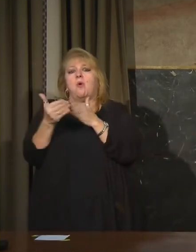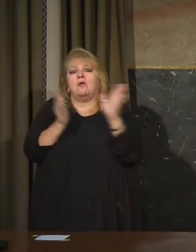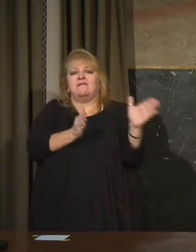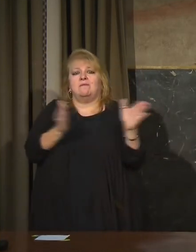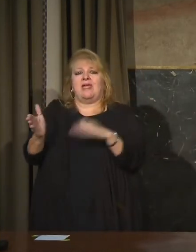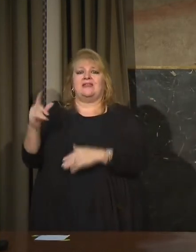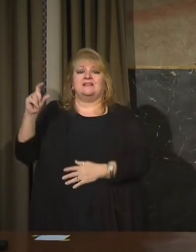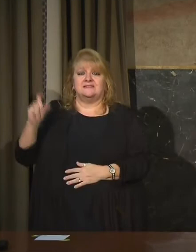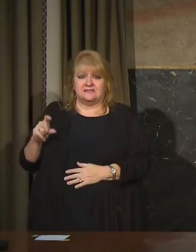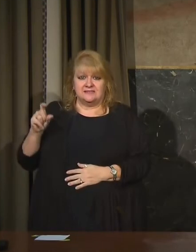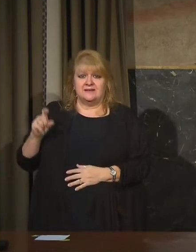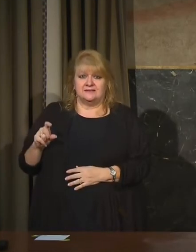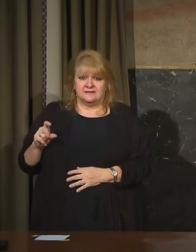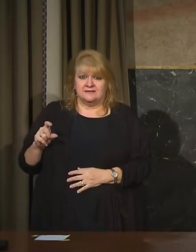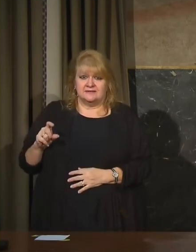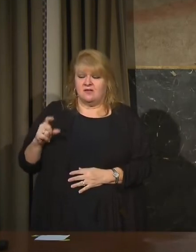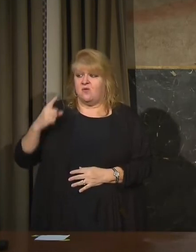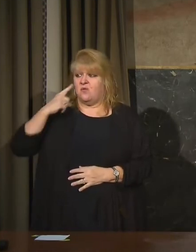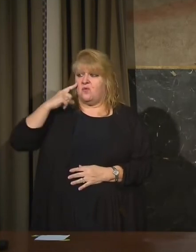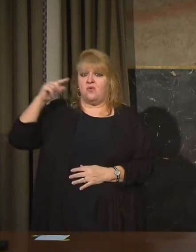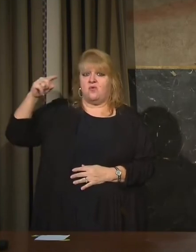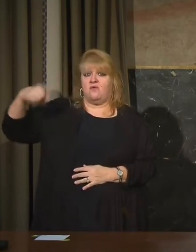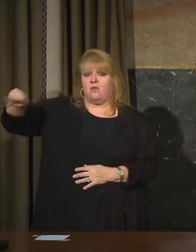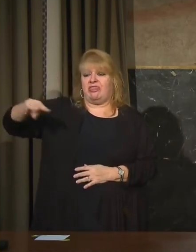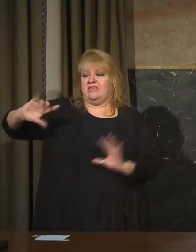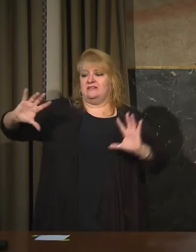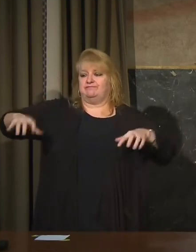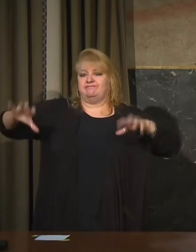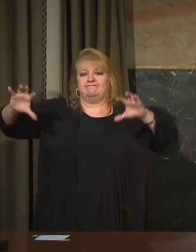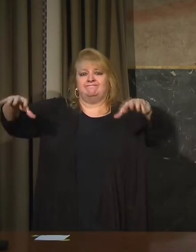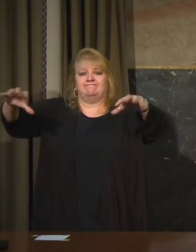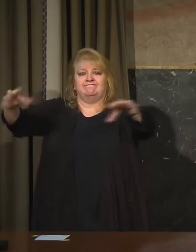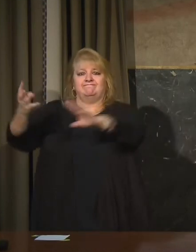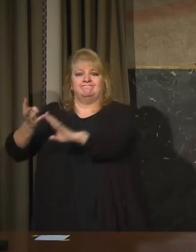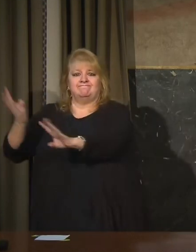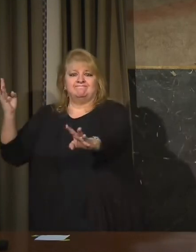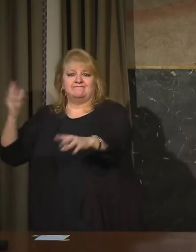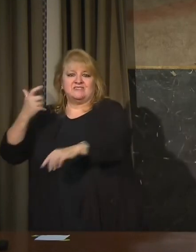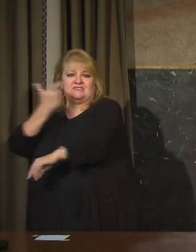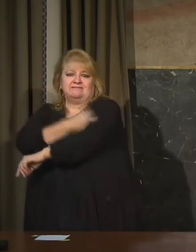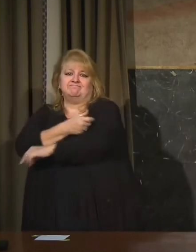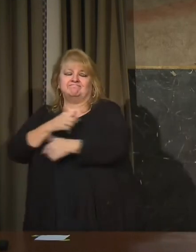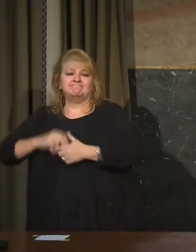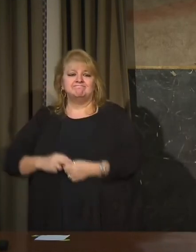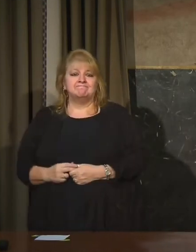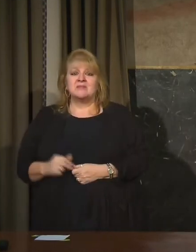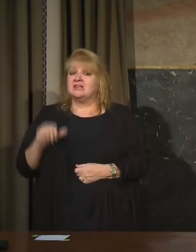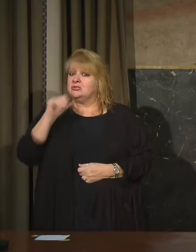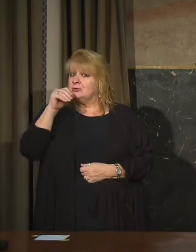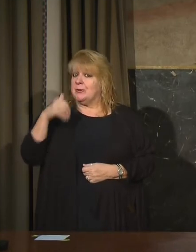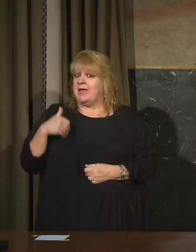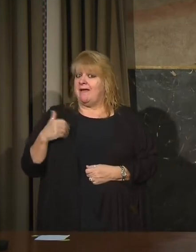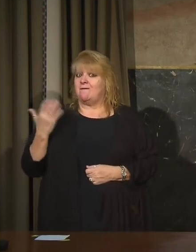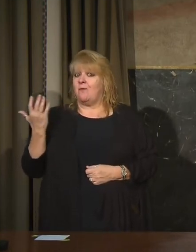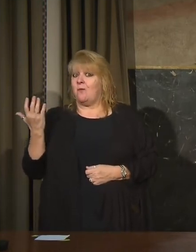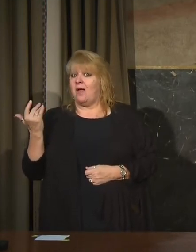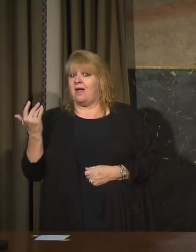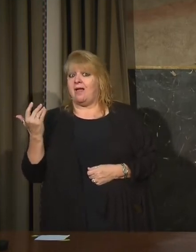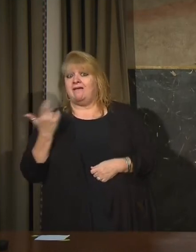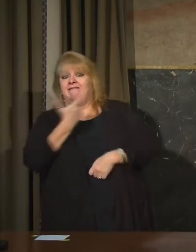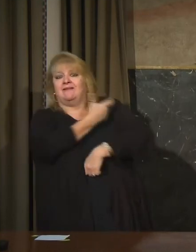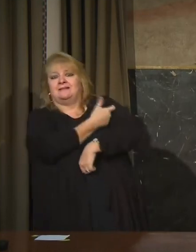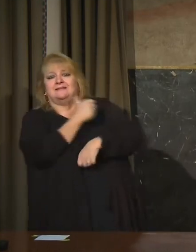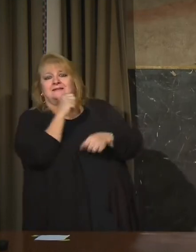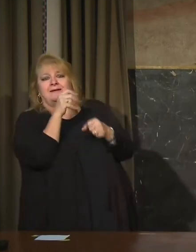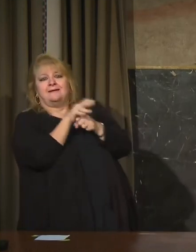actually do these events. But we're not at the point where we can do them because we don't have the vaccine on hand.